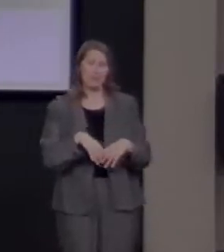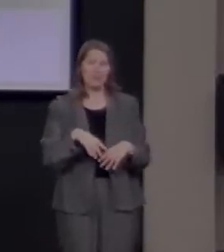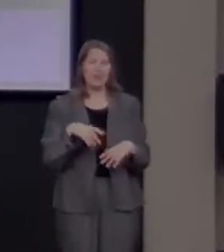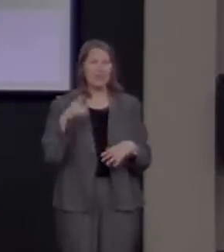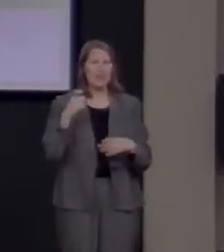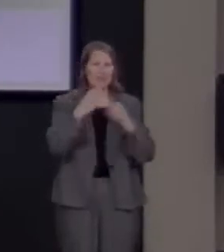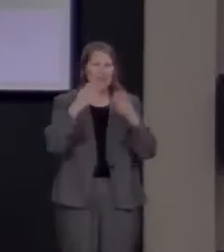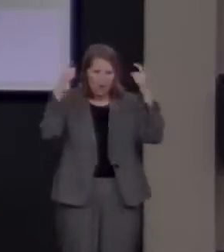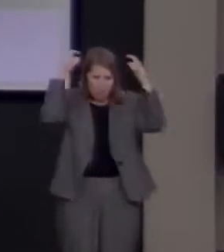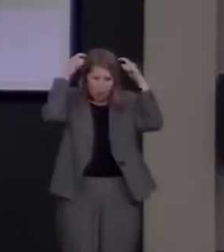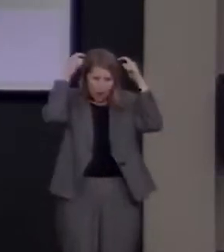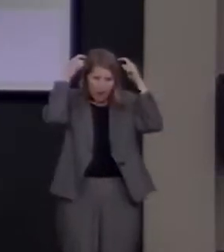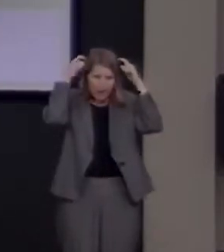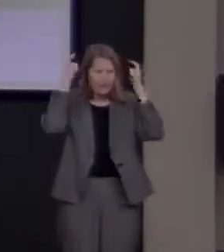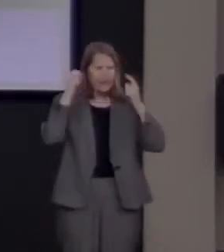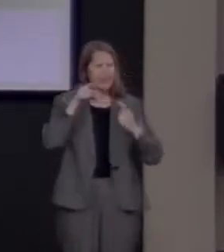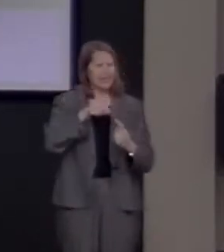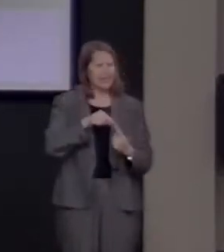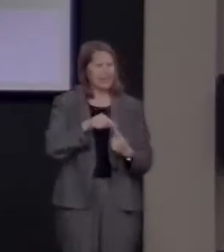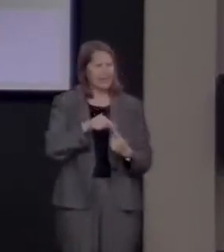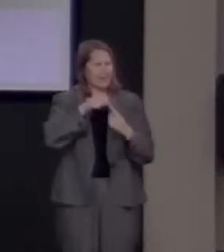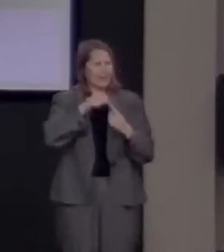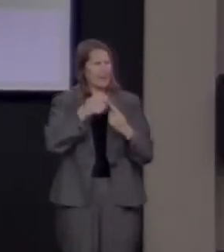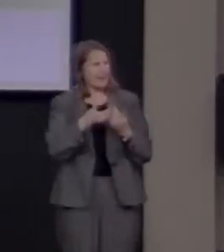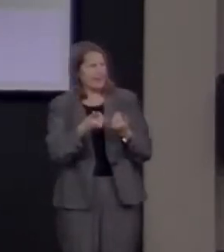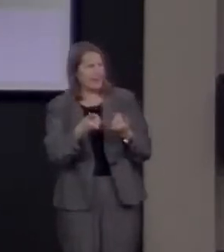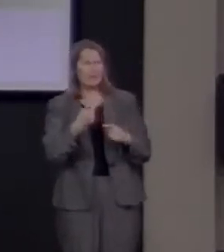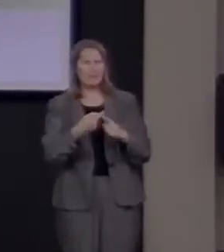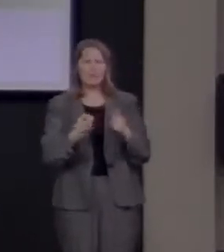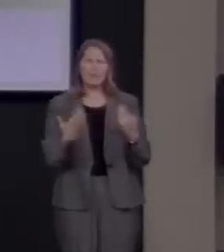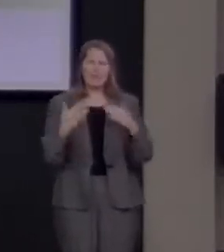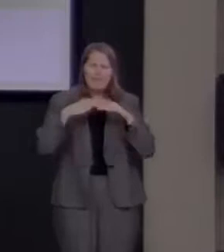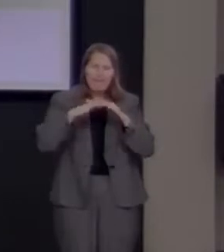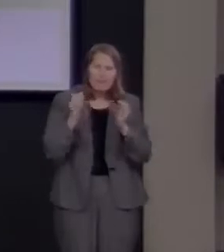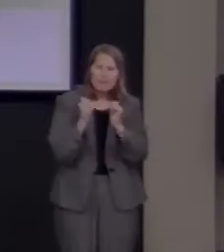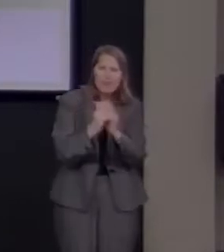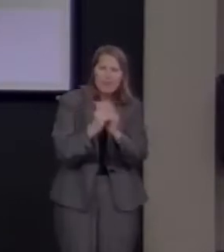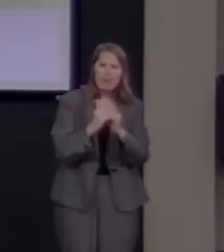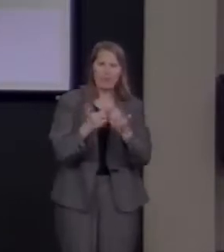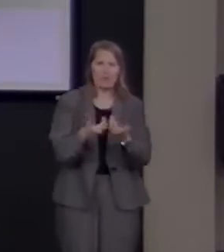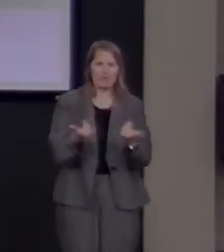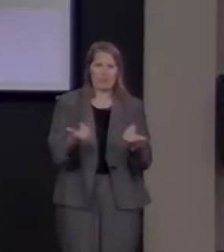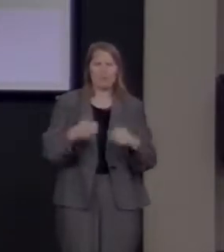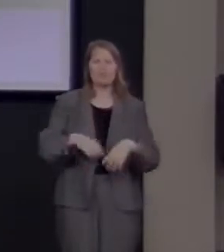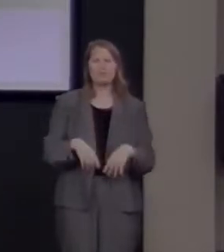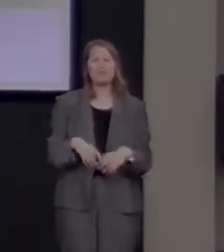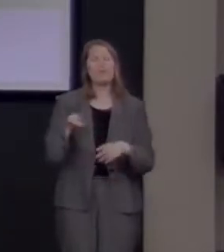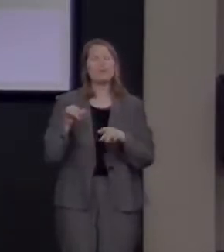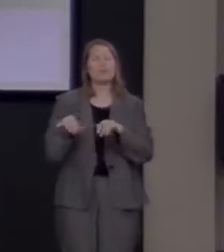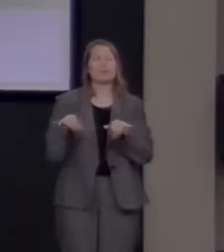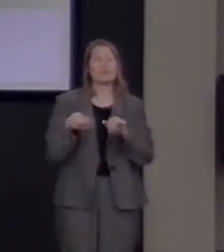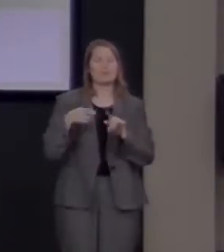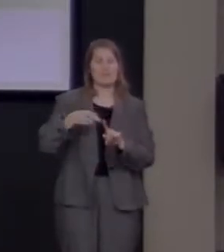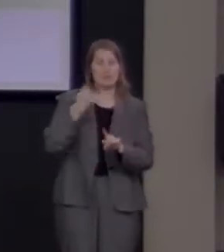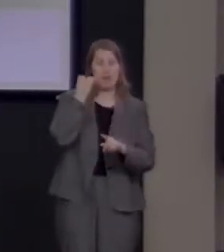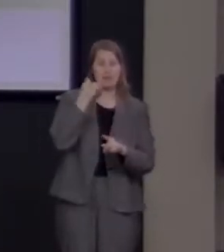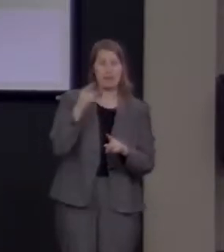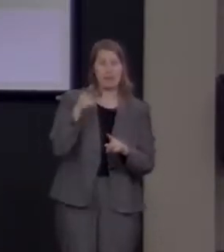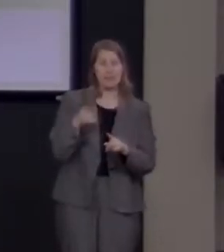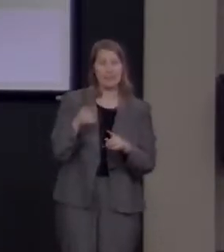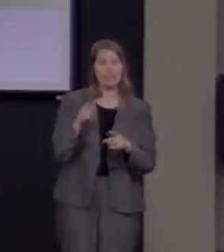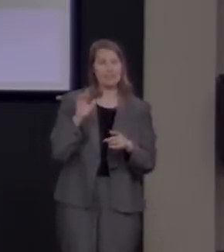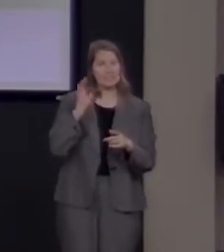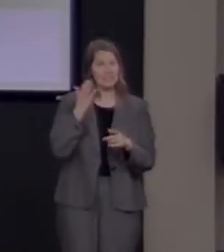actually unique from the brain region that shows the conjunction of symbolic and non-symbolic, consistent with this notion that there's this